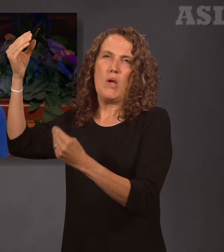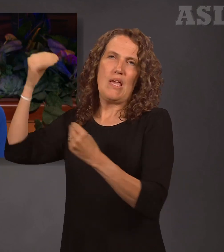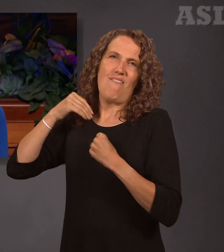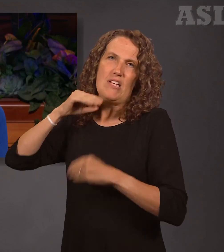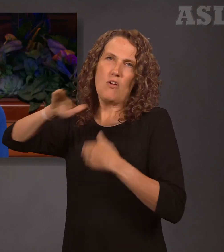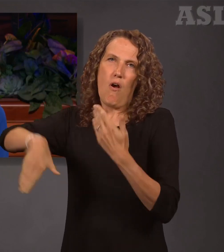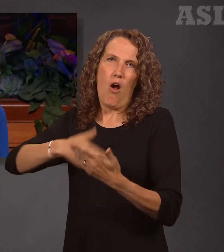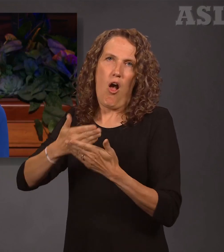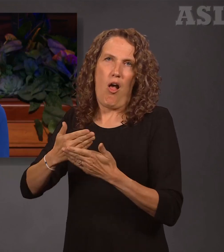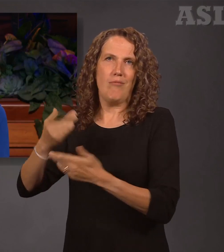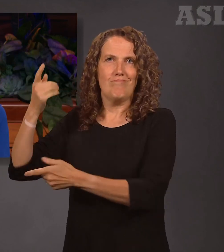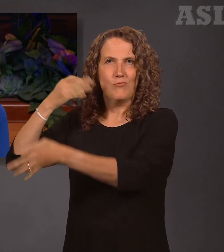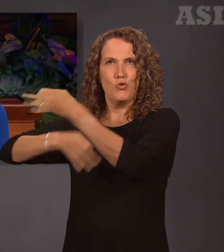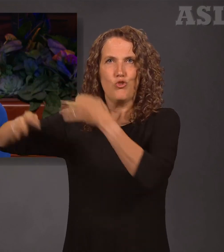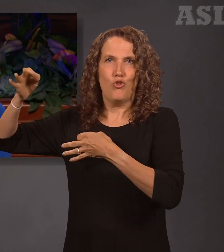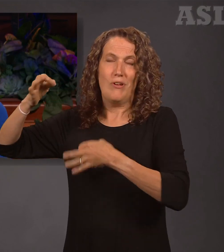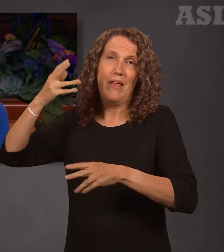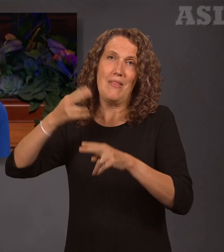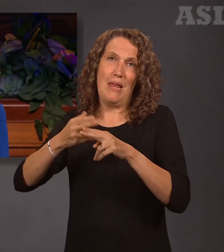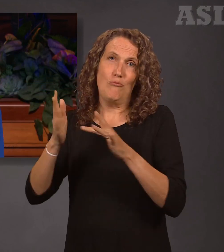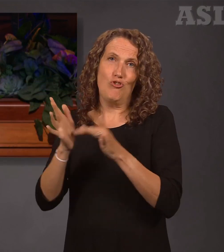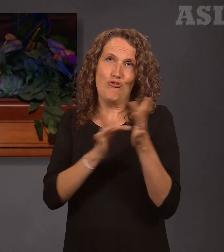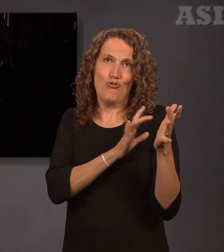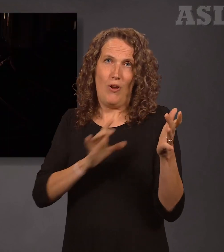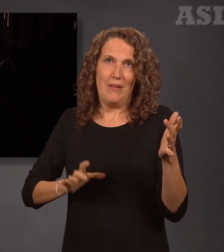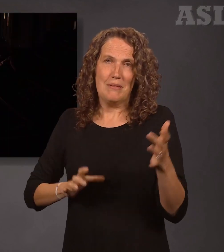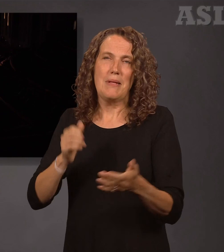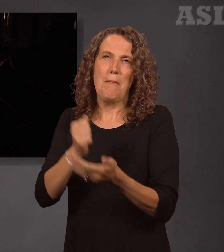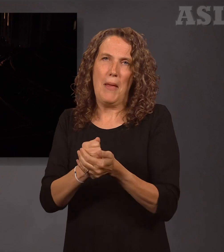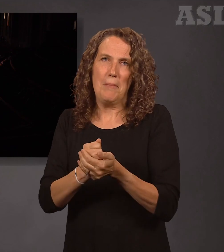in the name of Jesus Christ amen